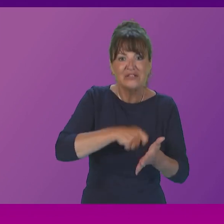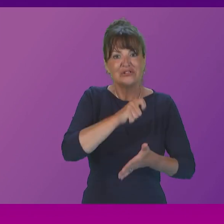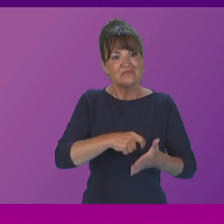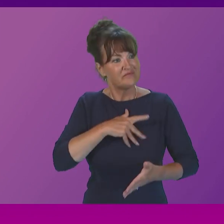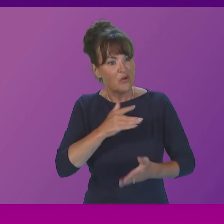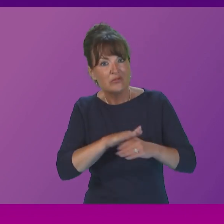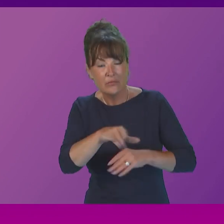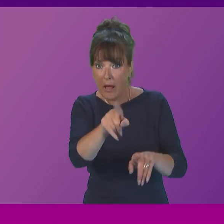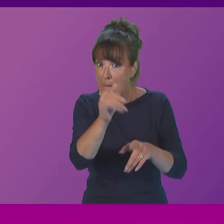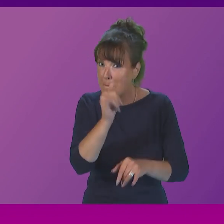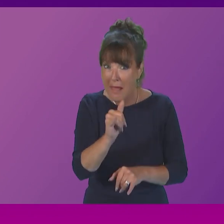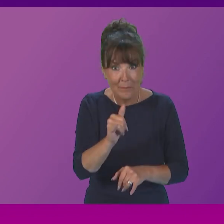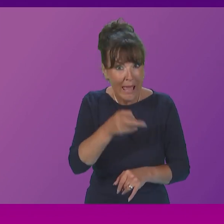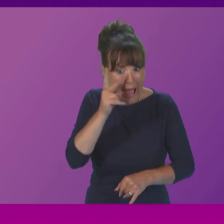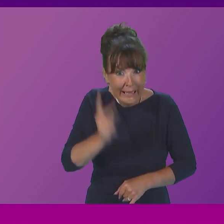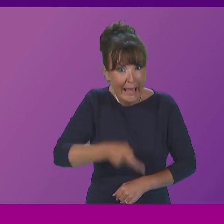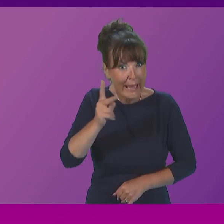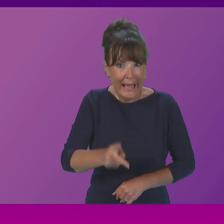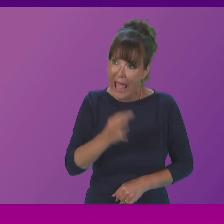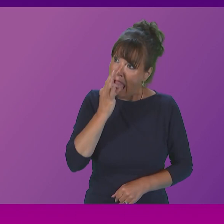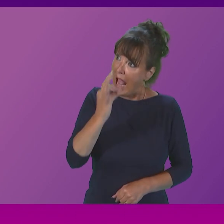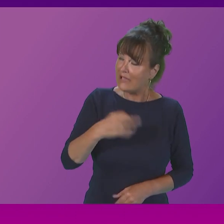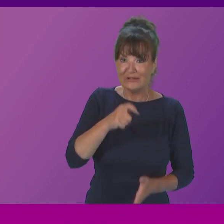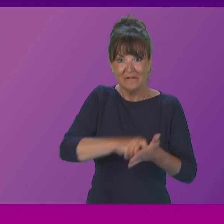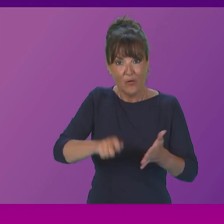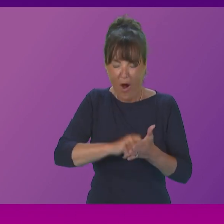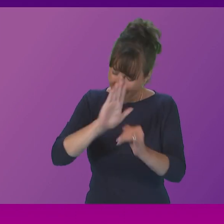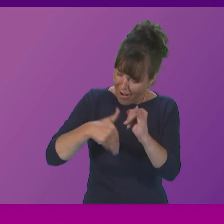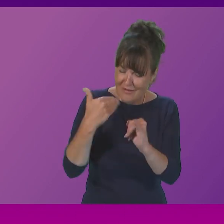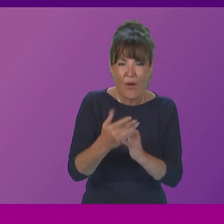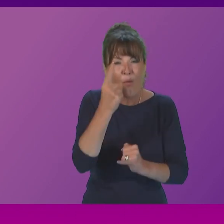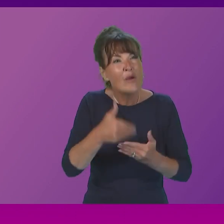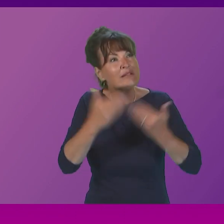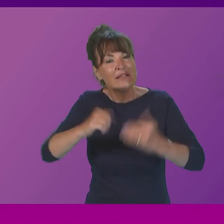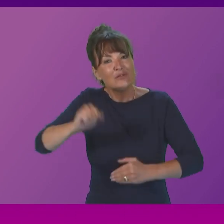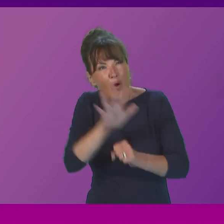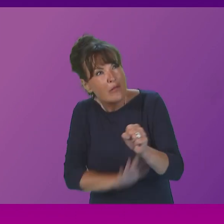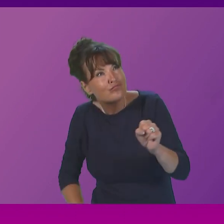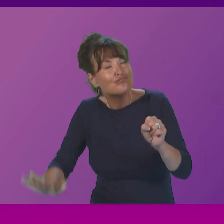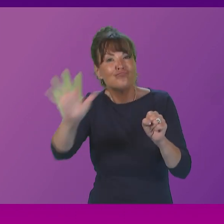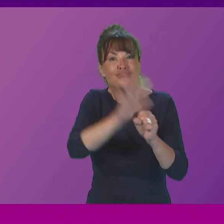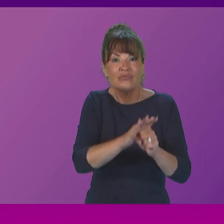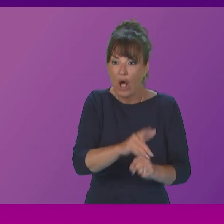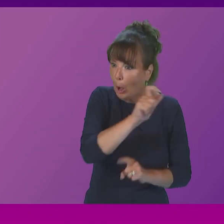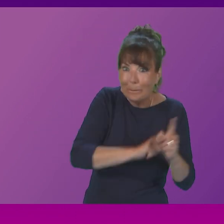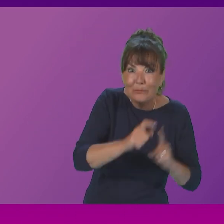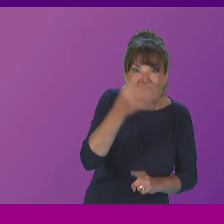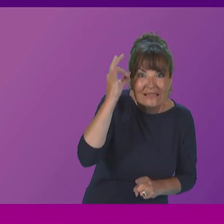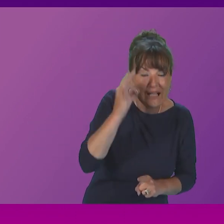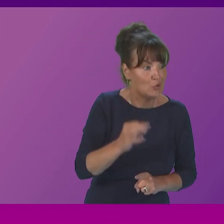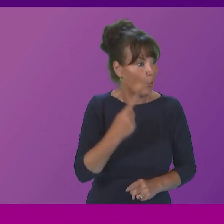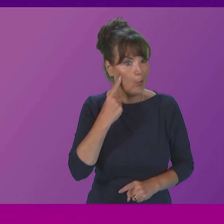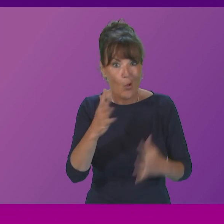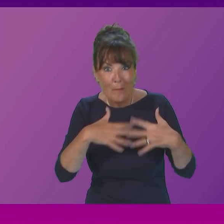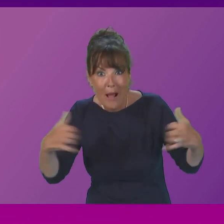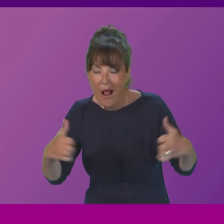again until there's equal opportunities, equal representation across our community councils, in our youth parliament, in